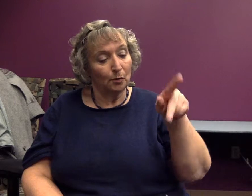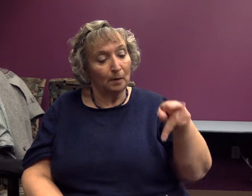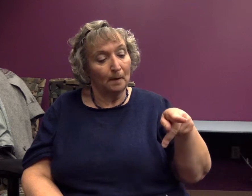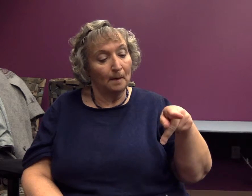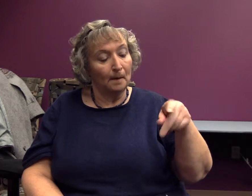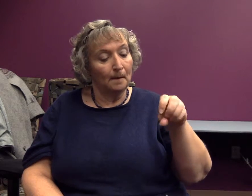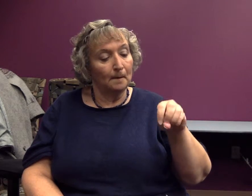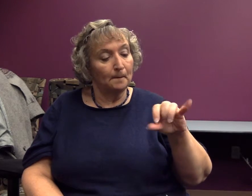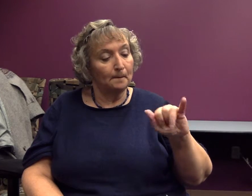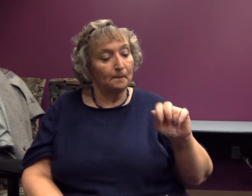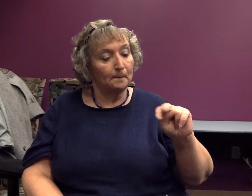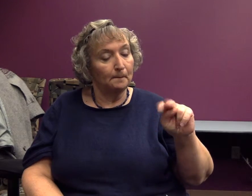take those